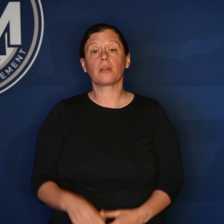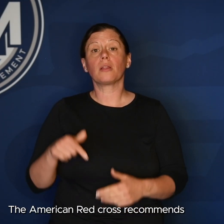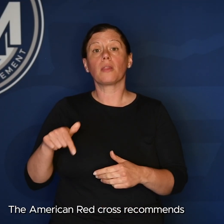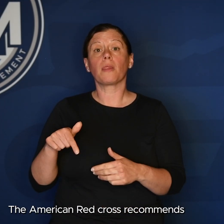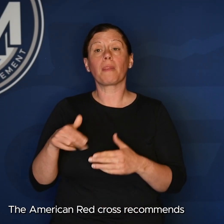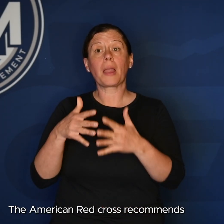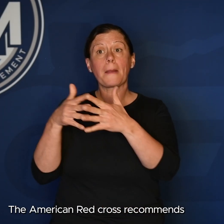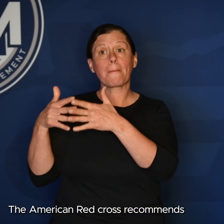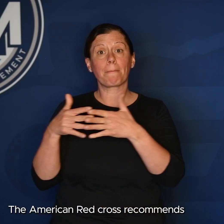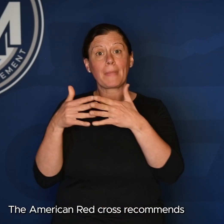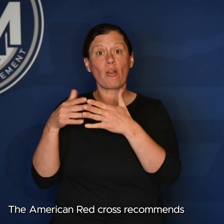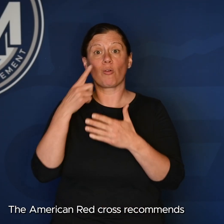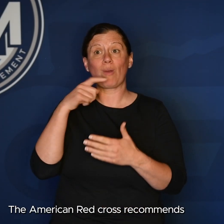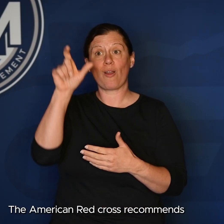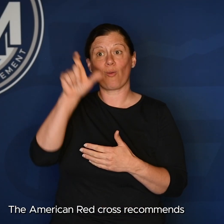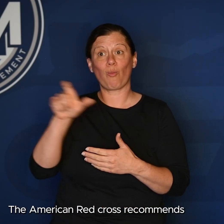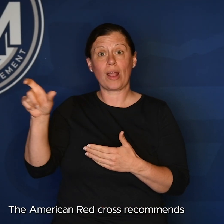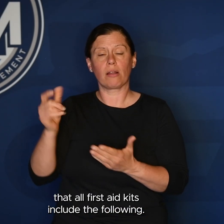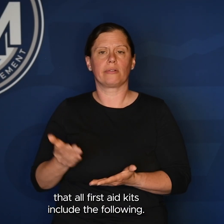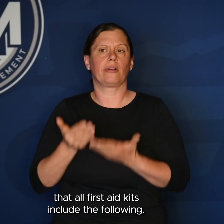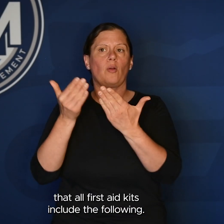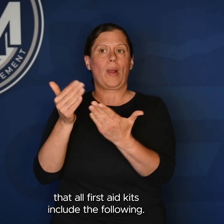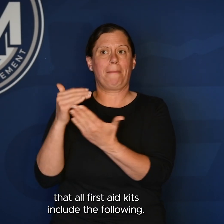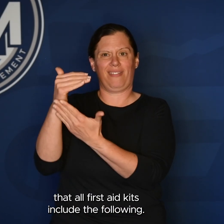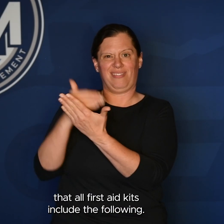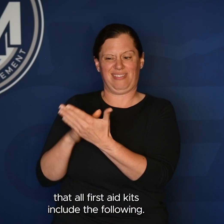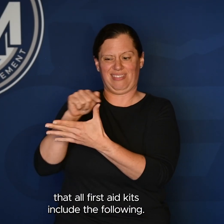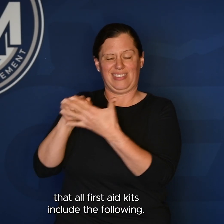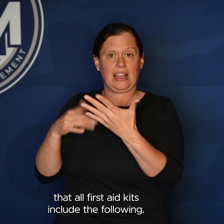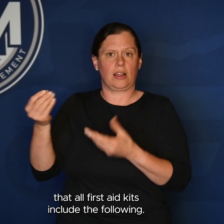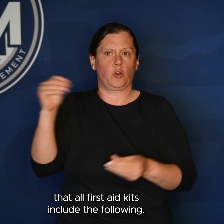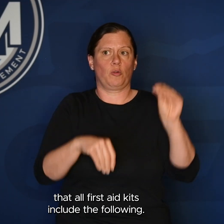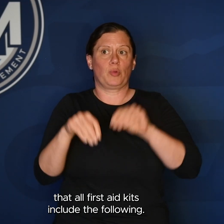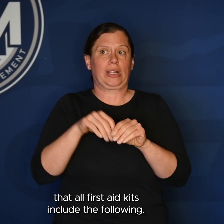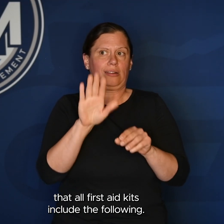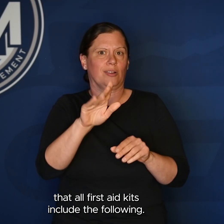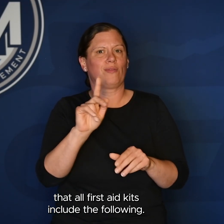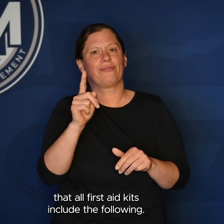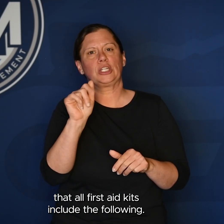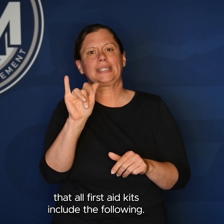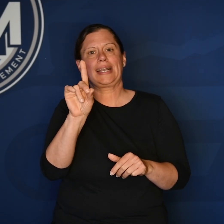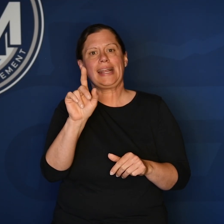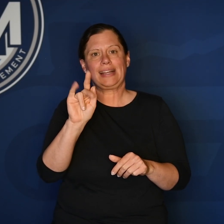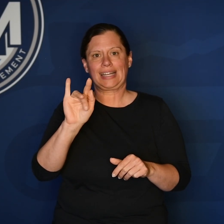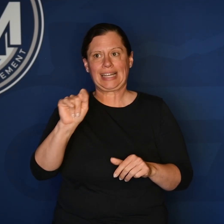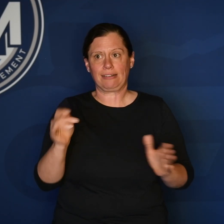The American Red Cross recommends that all first aid kits include the following: